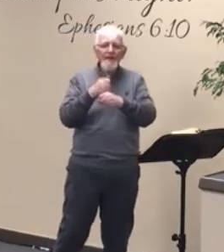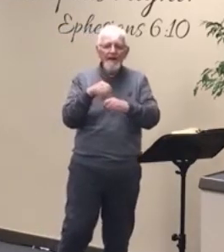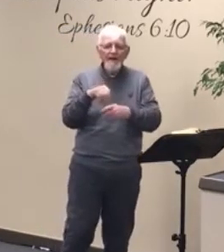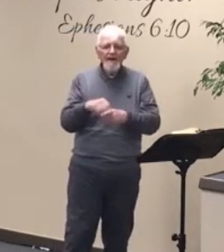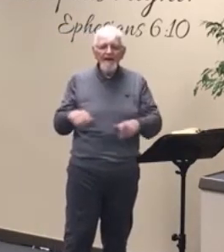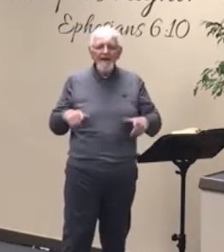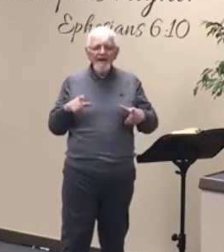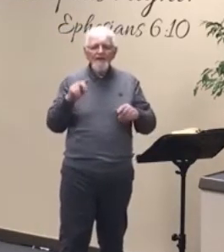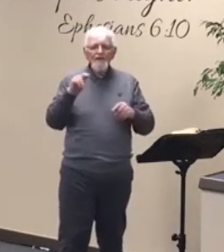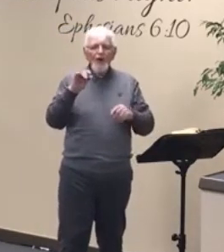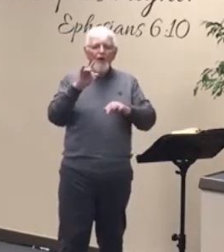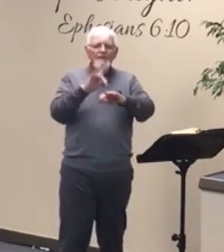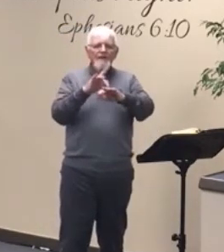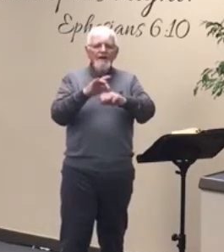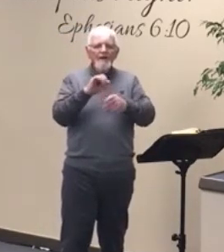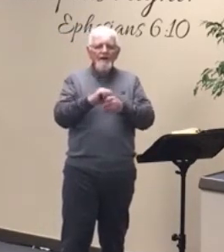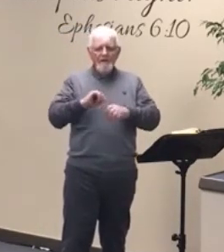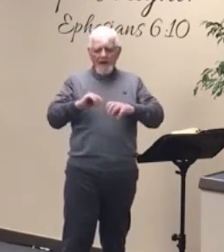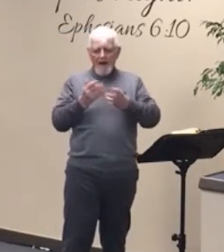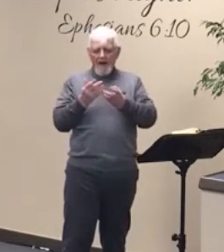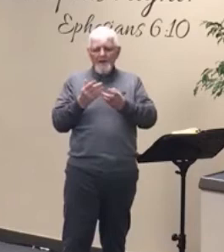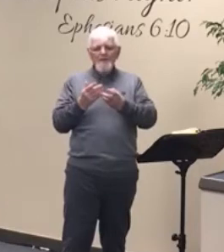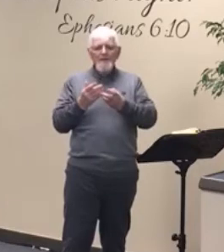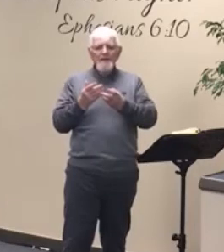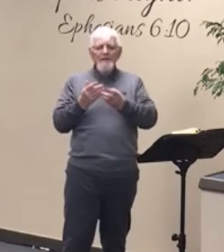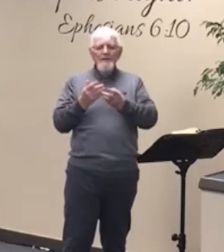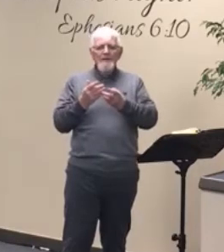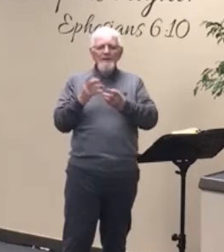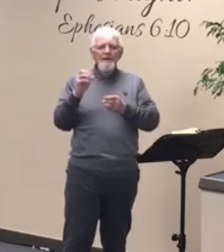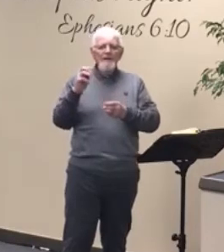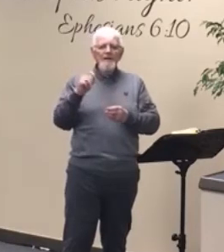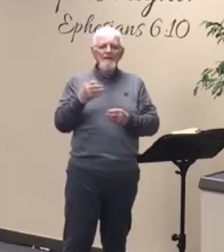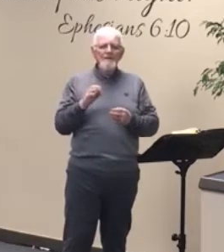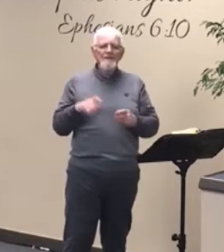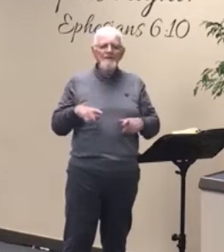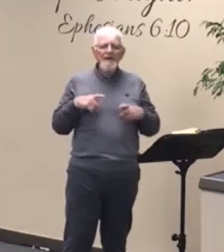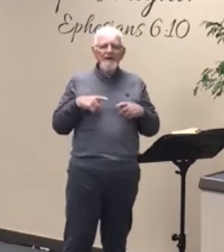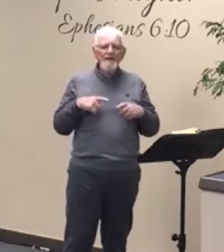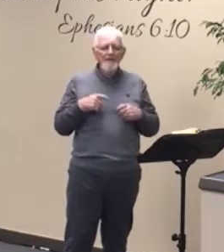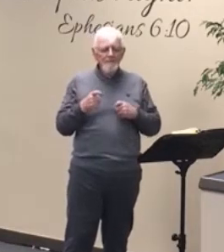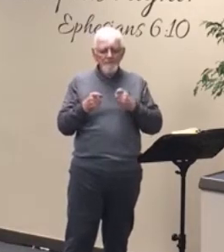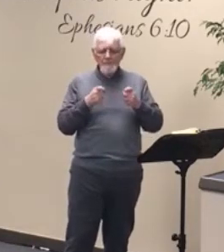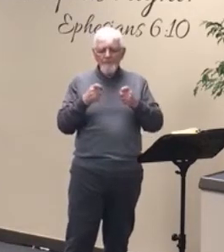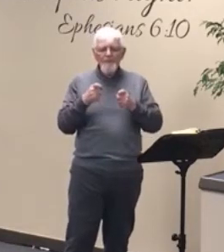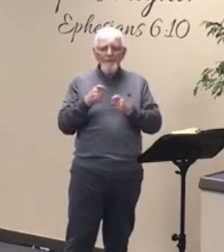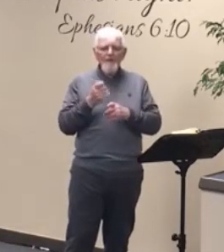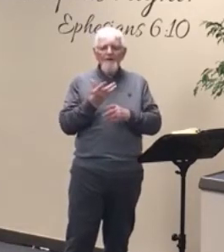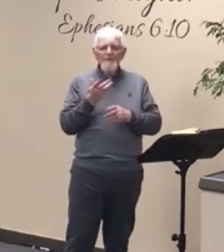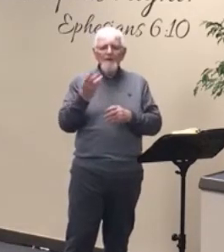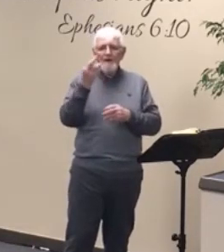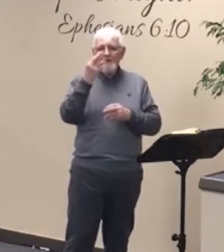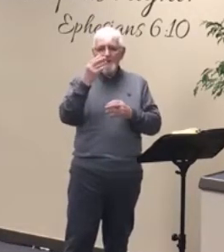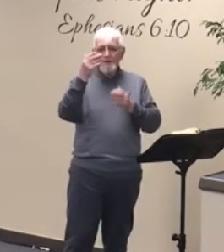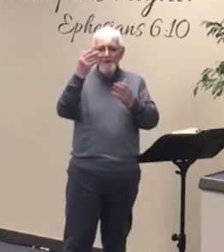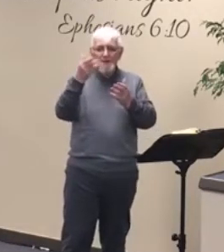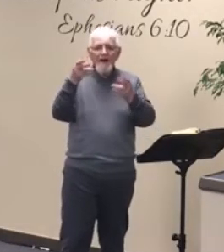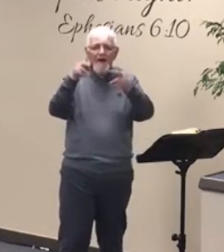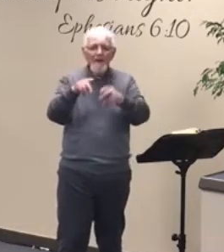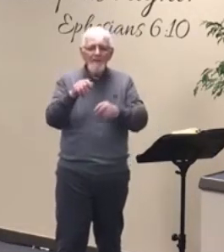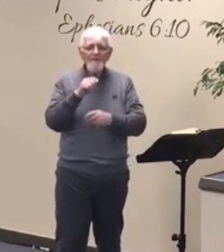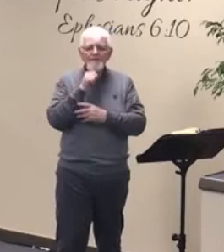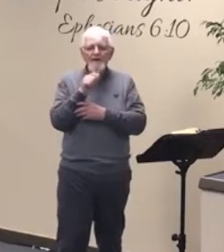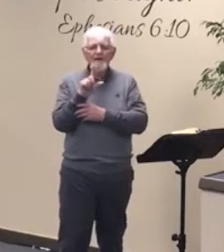no effect on the outcomes in life, then they're taught, I have no control over my circumstances, I'm just an unlucky person.